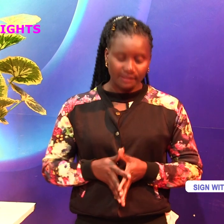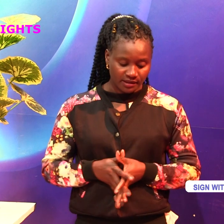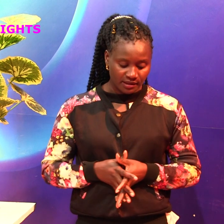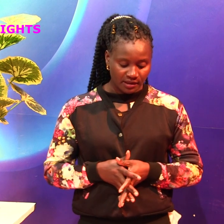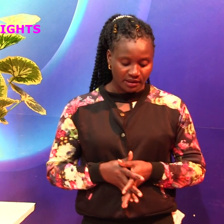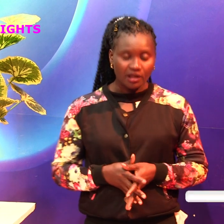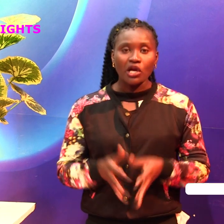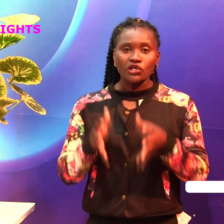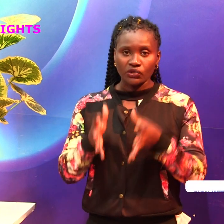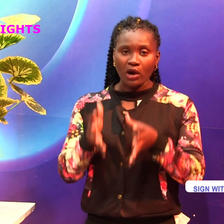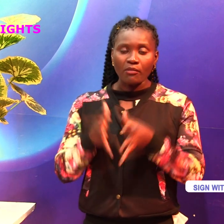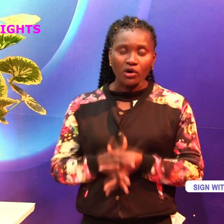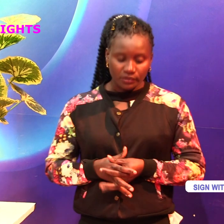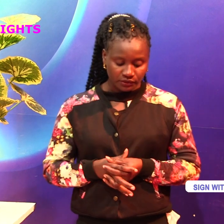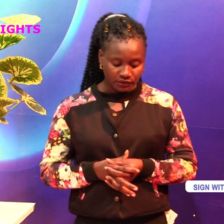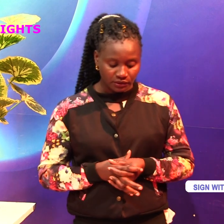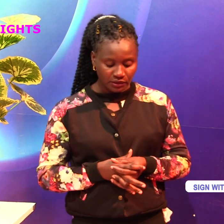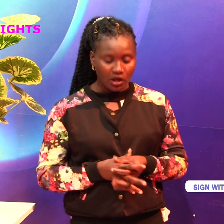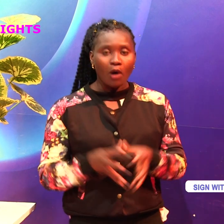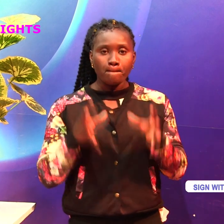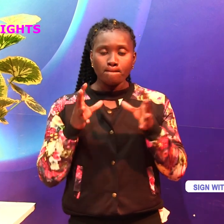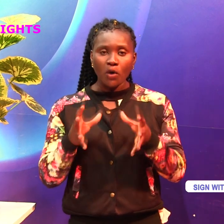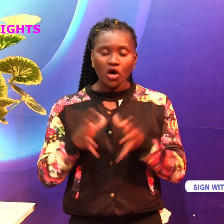parents, trouble, mock,